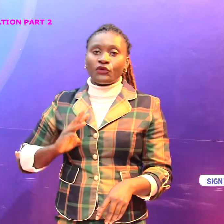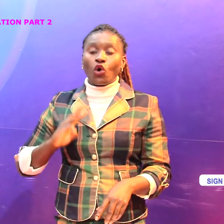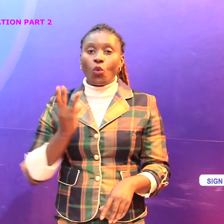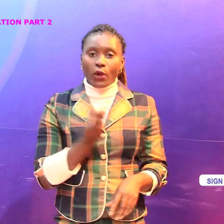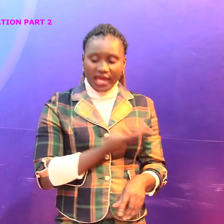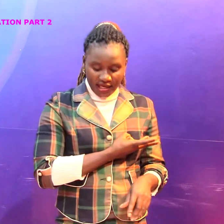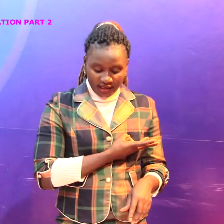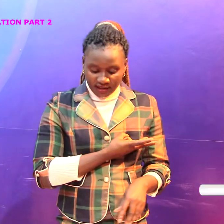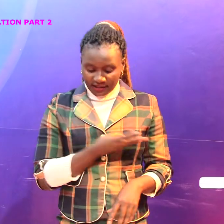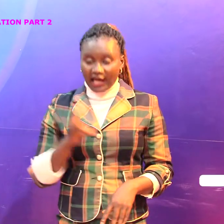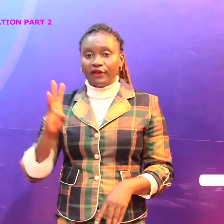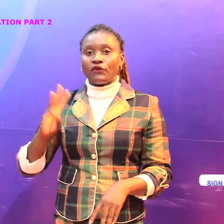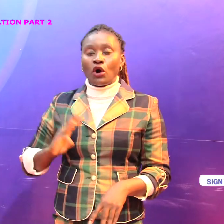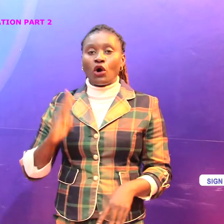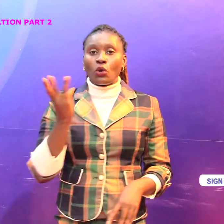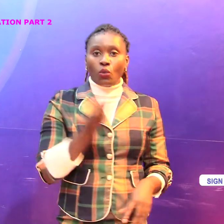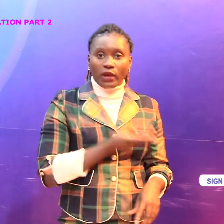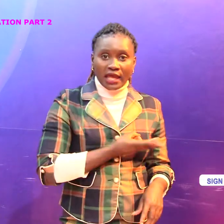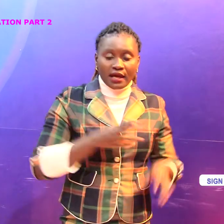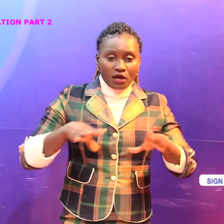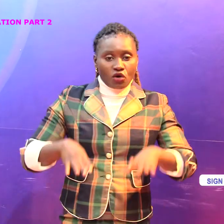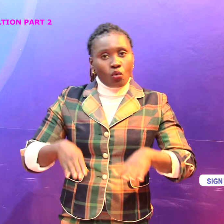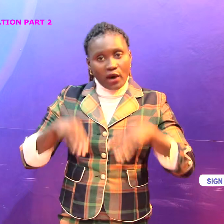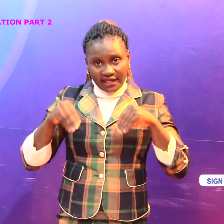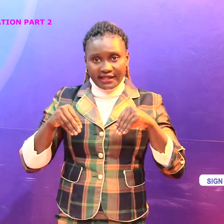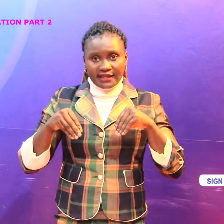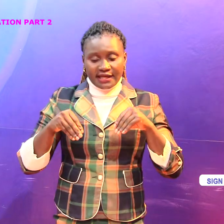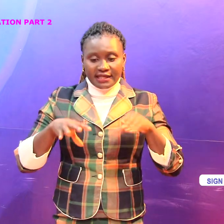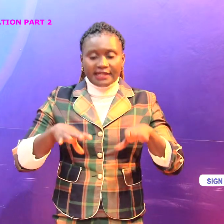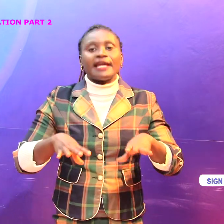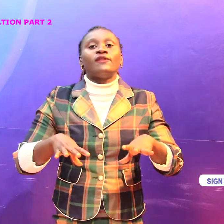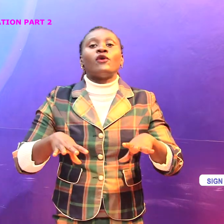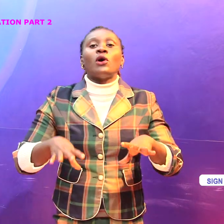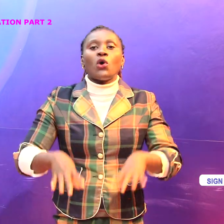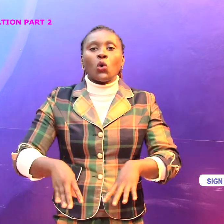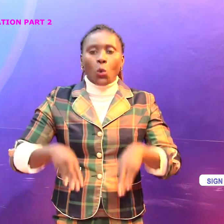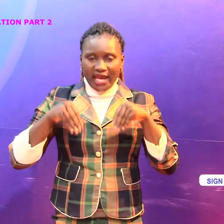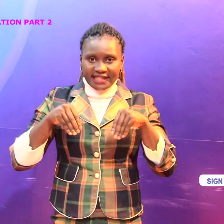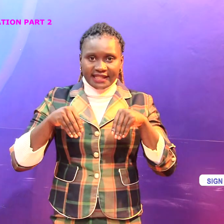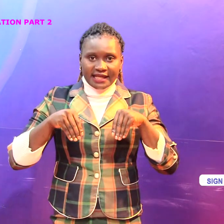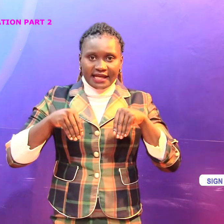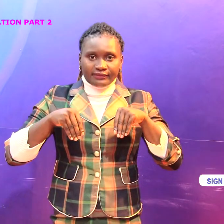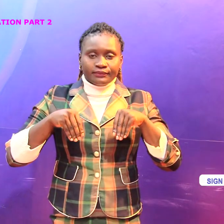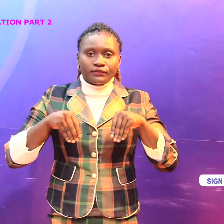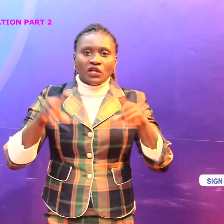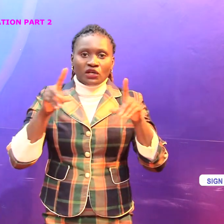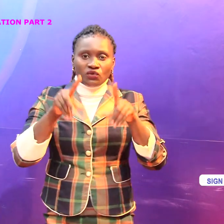for we. Sign for we wait. This sign for wait. Do